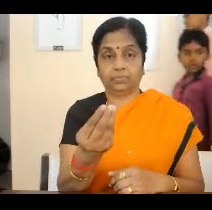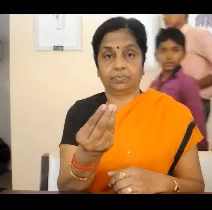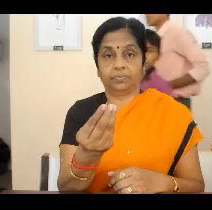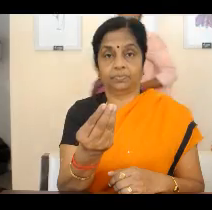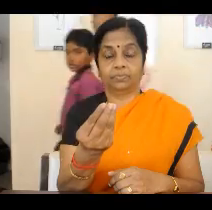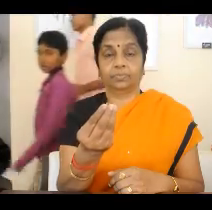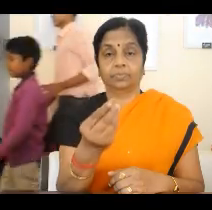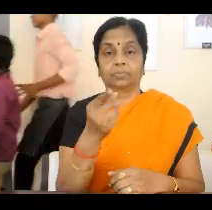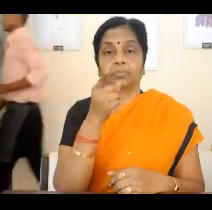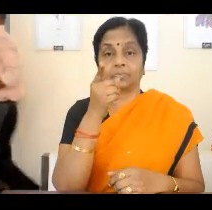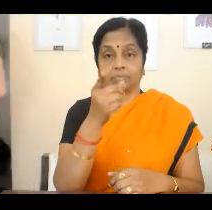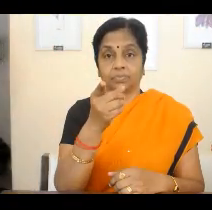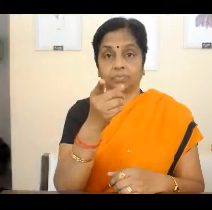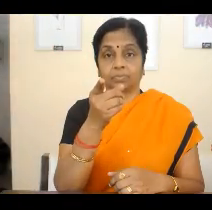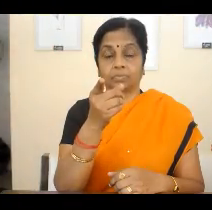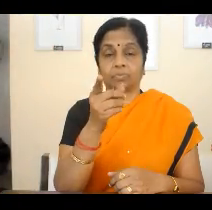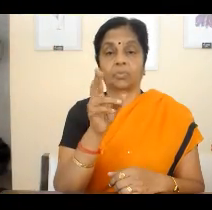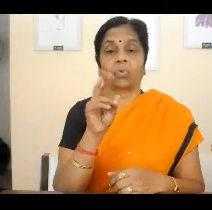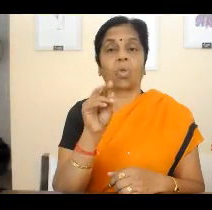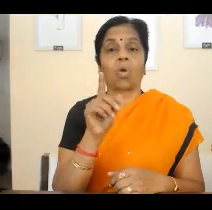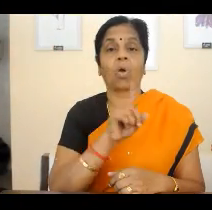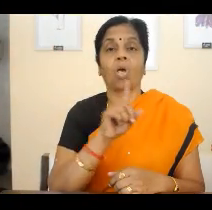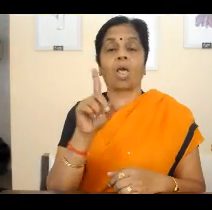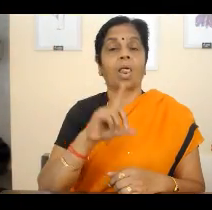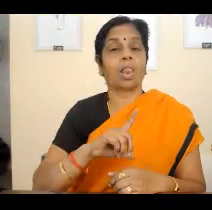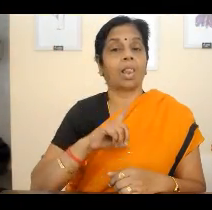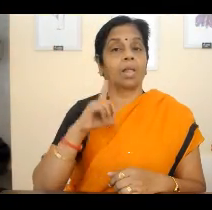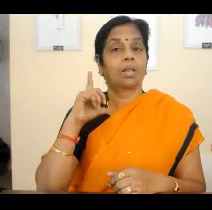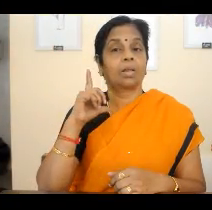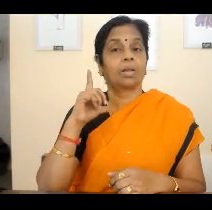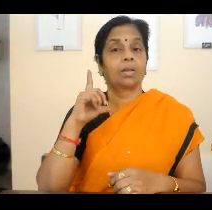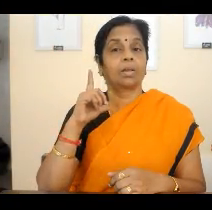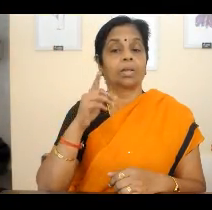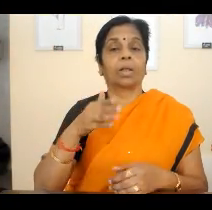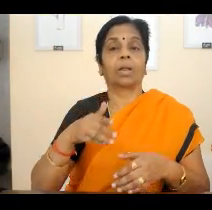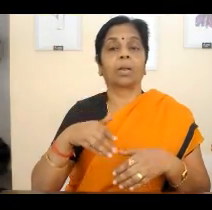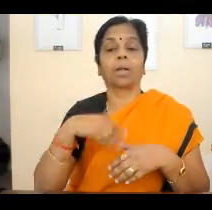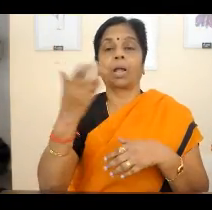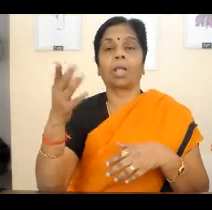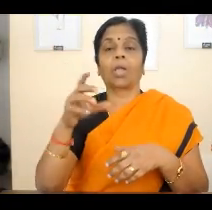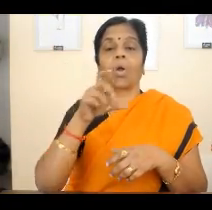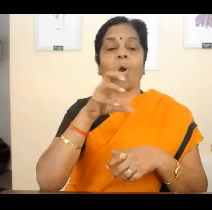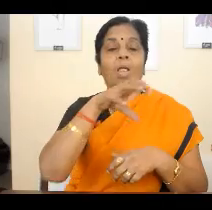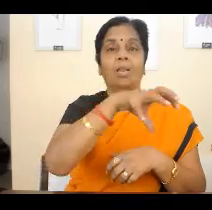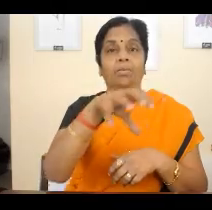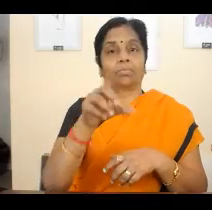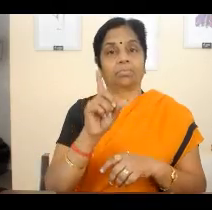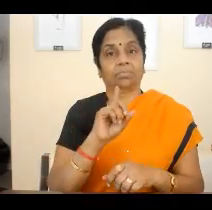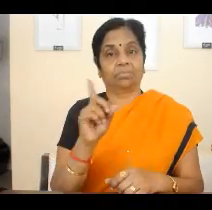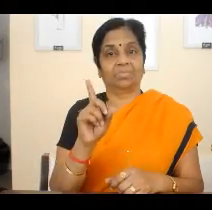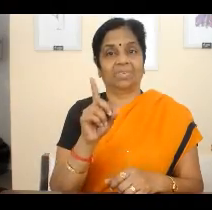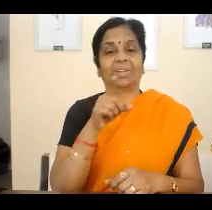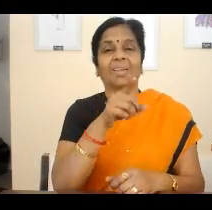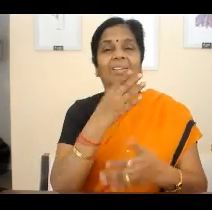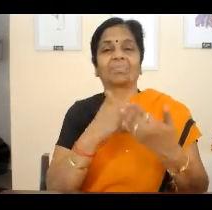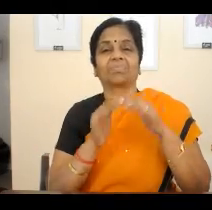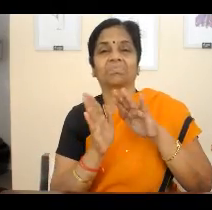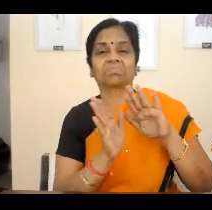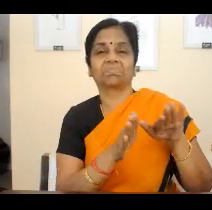as they are often not allowed to live in other colonies because of discrimination.